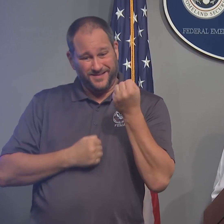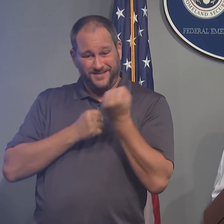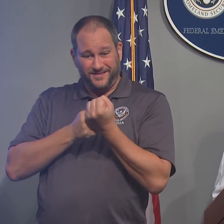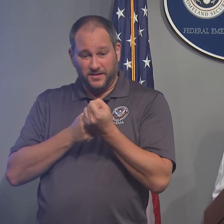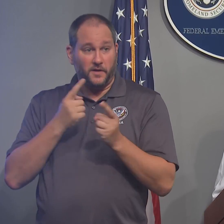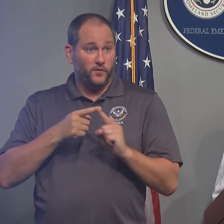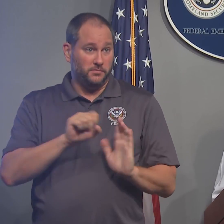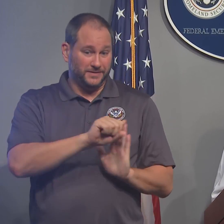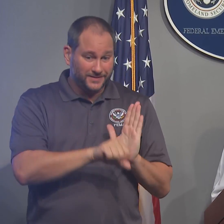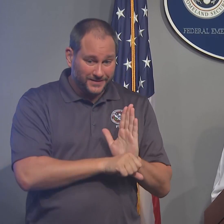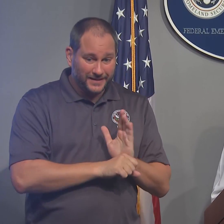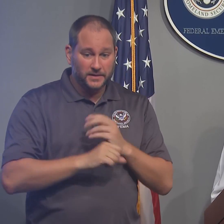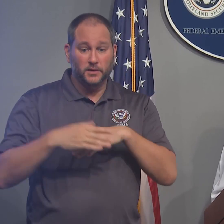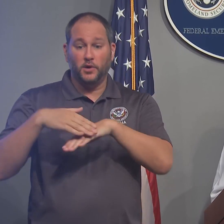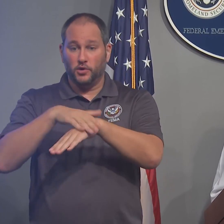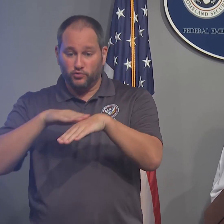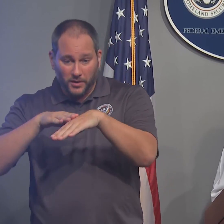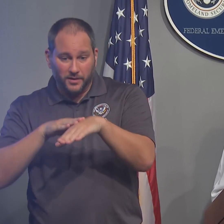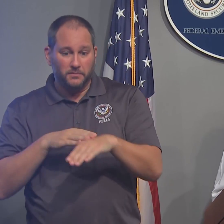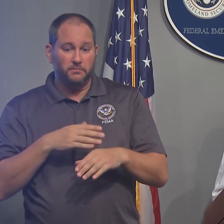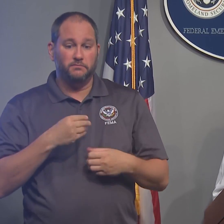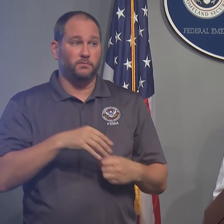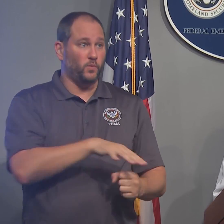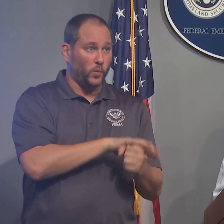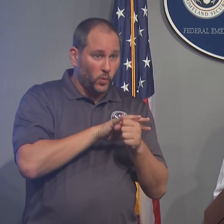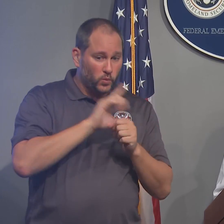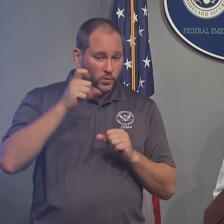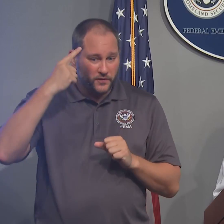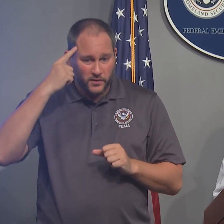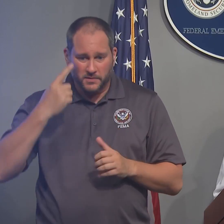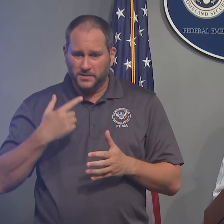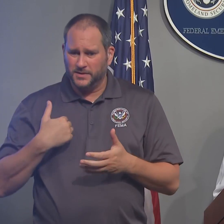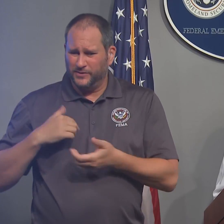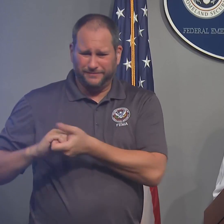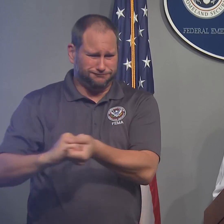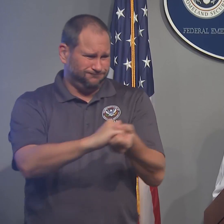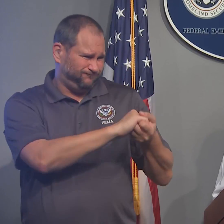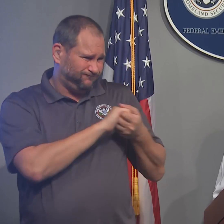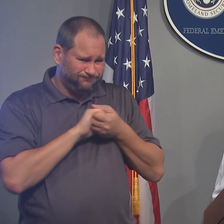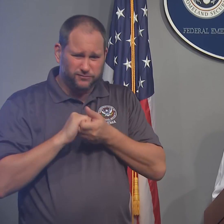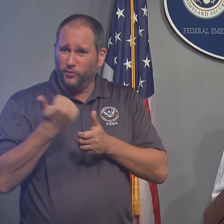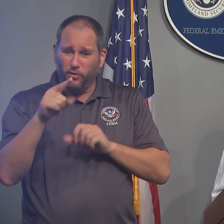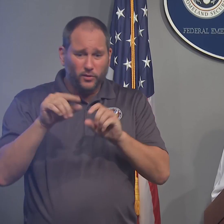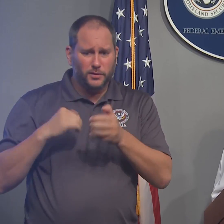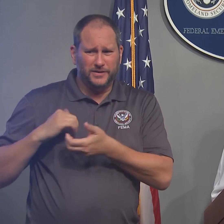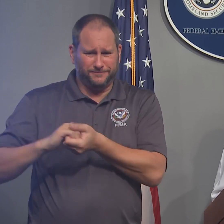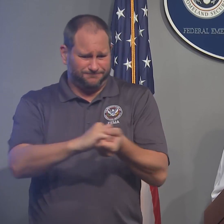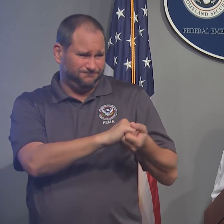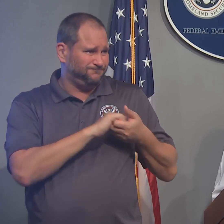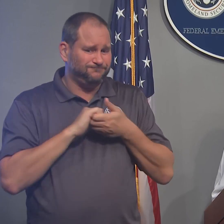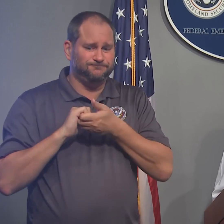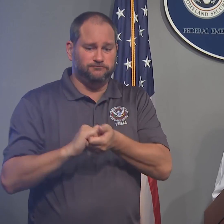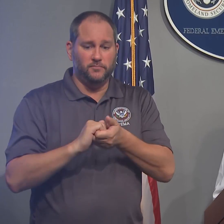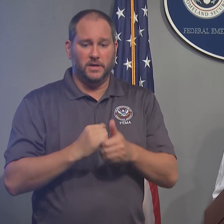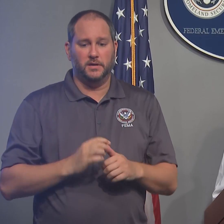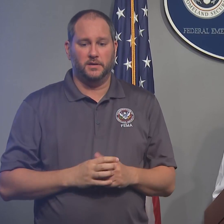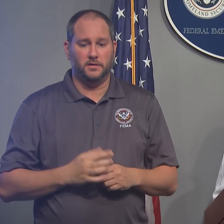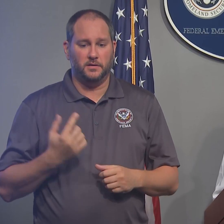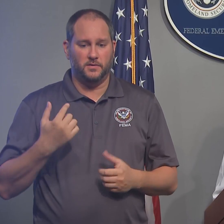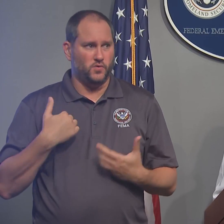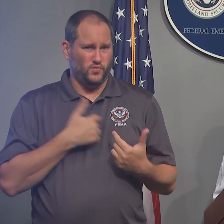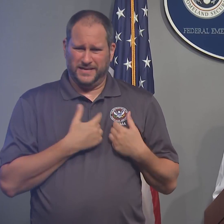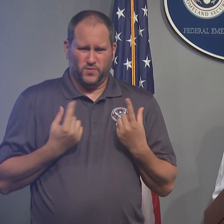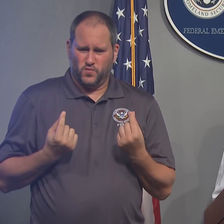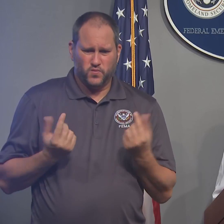government partners, some of the things that EPA is currently doing prior to Hurricane Florence is to determine the status